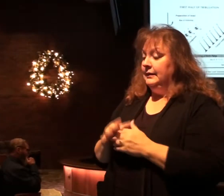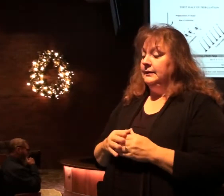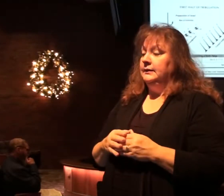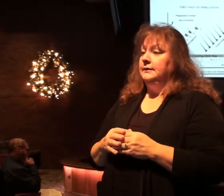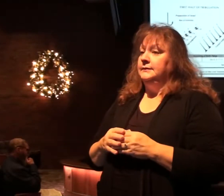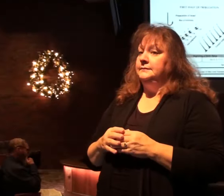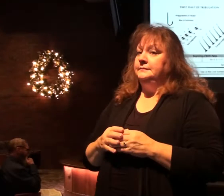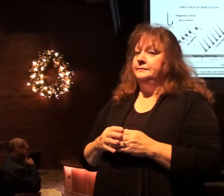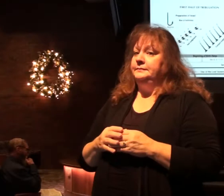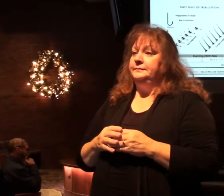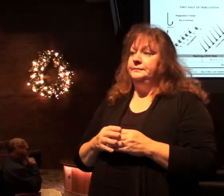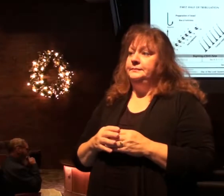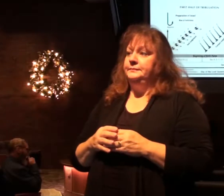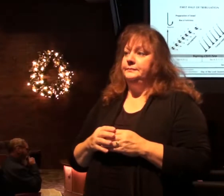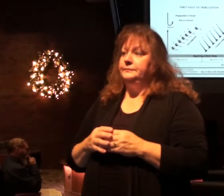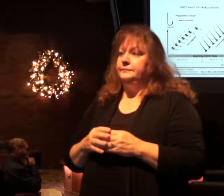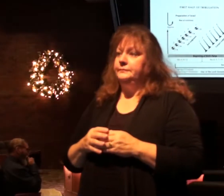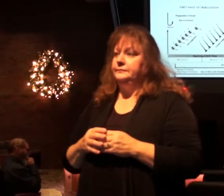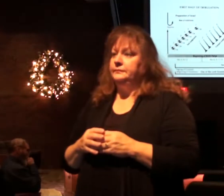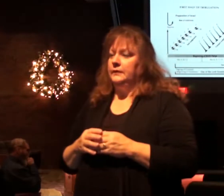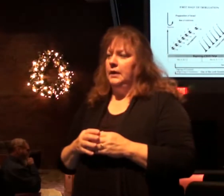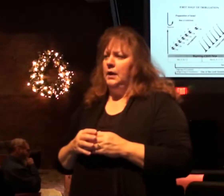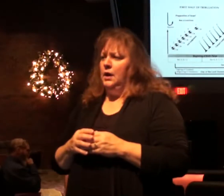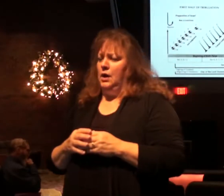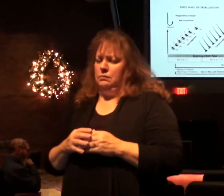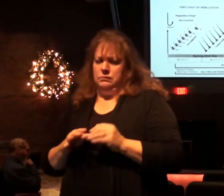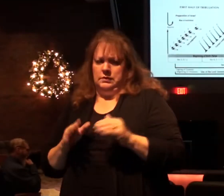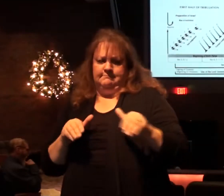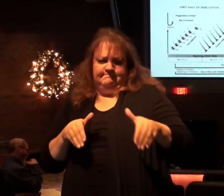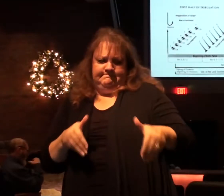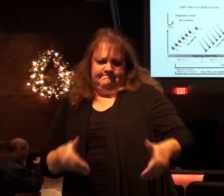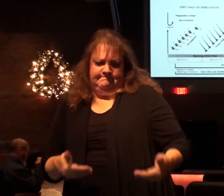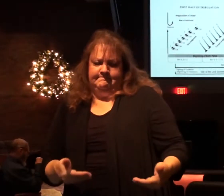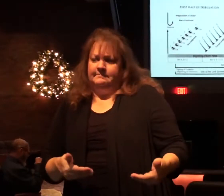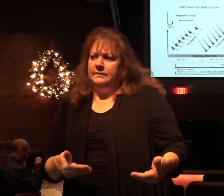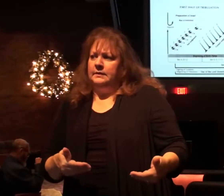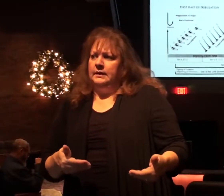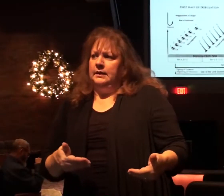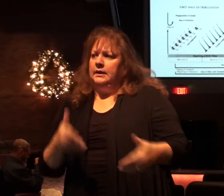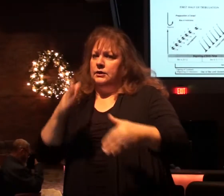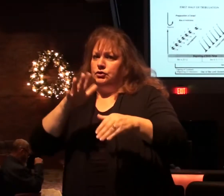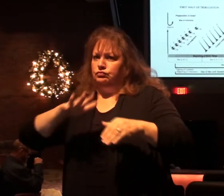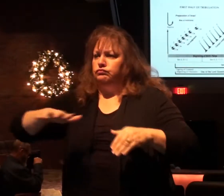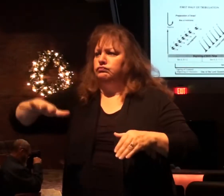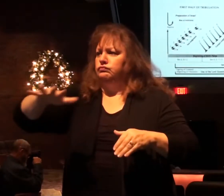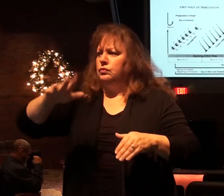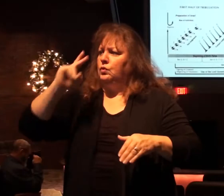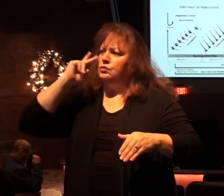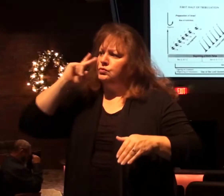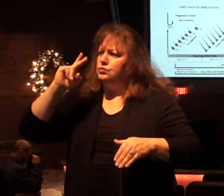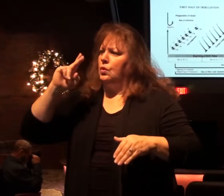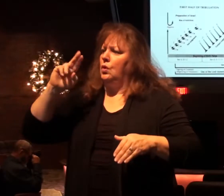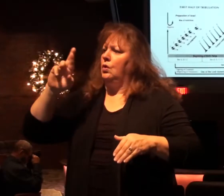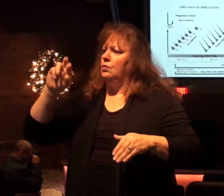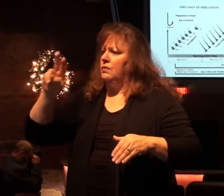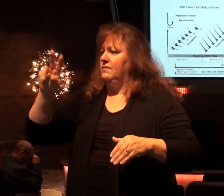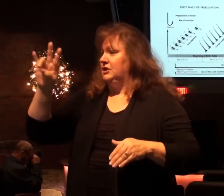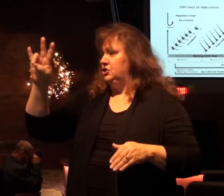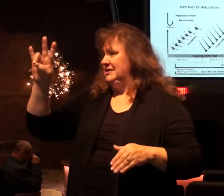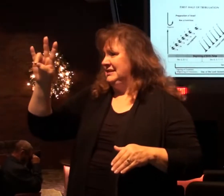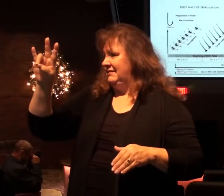We're not introduced in a more specific way to the nation Israel. We saw them in chapter